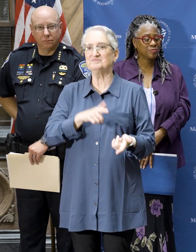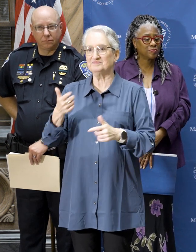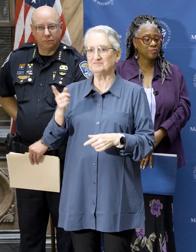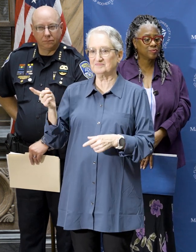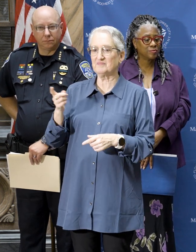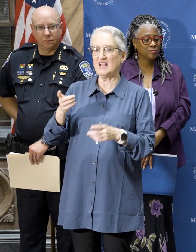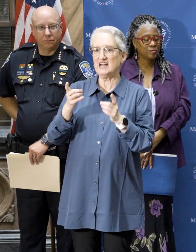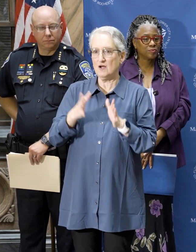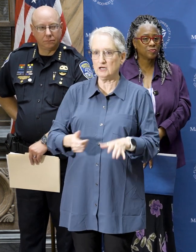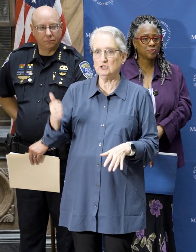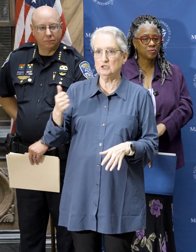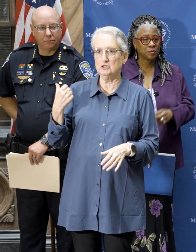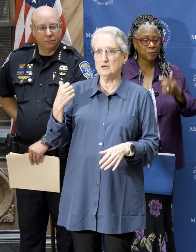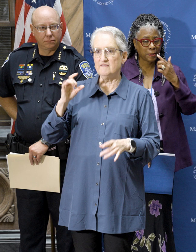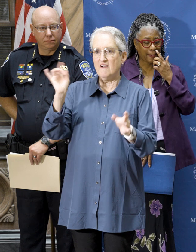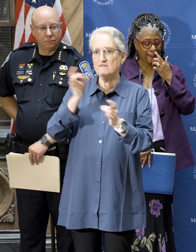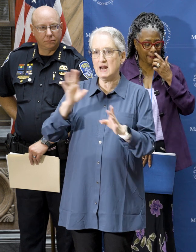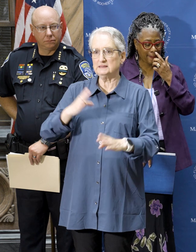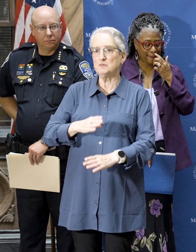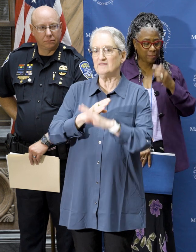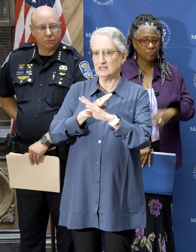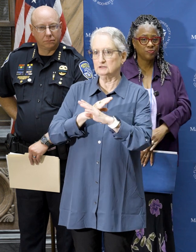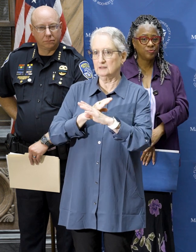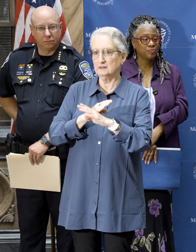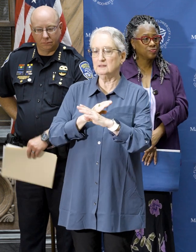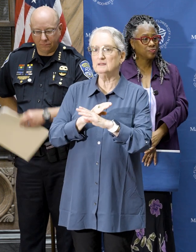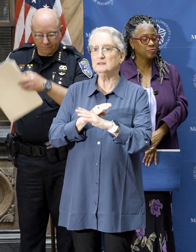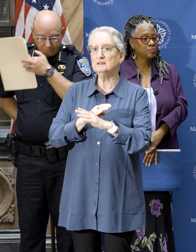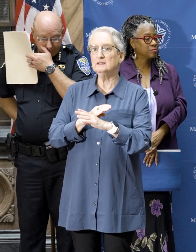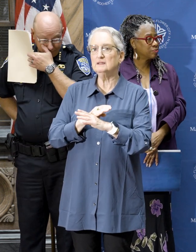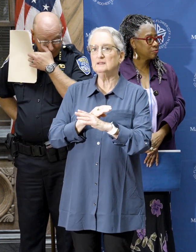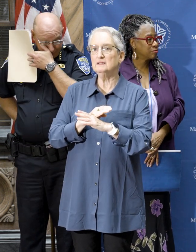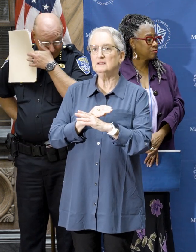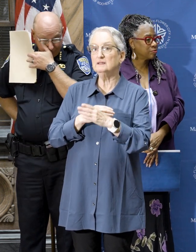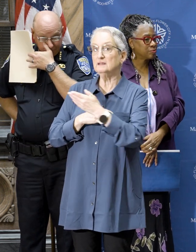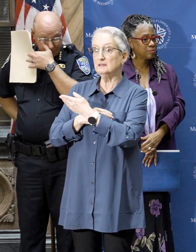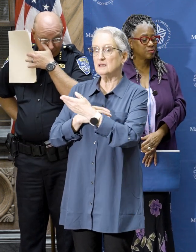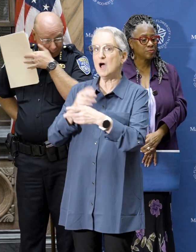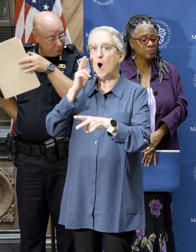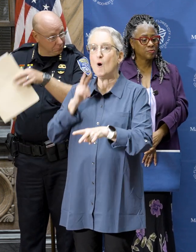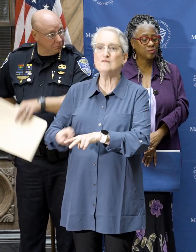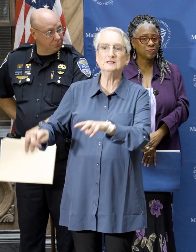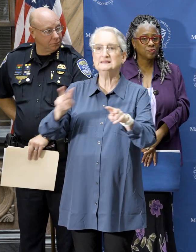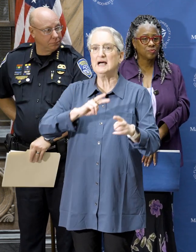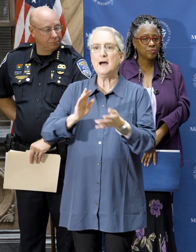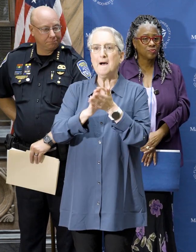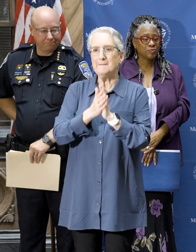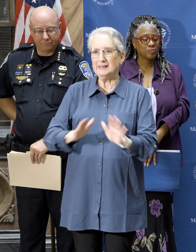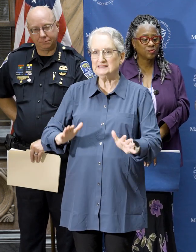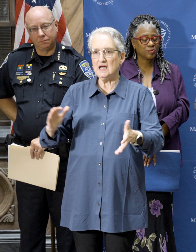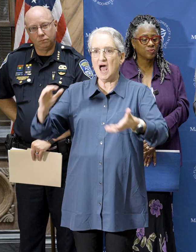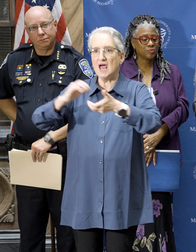Prevention, and particularly around, he oversees our Peace Collective and Pathways to Peace and Advanced Peace,